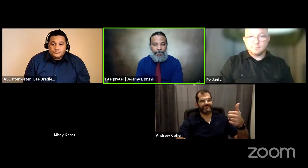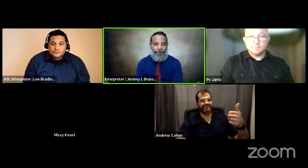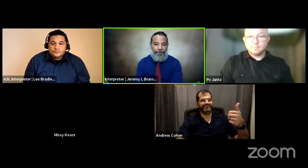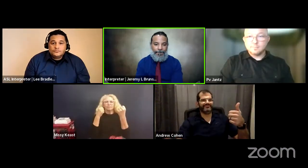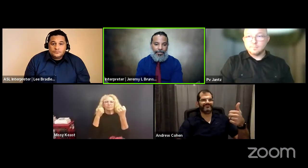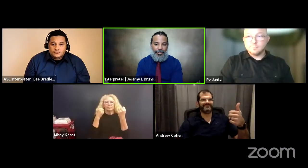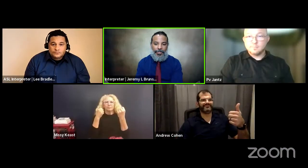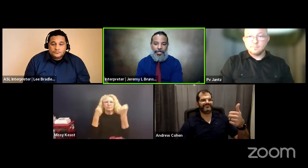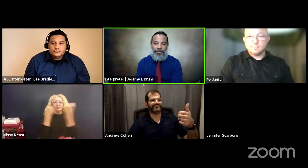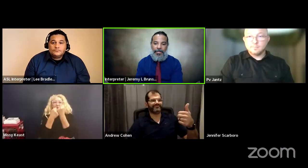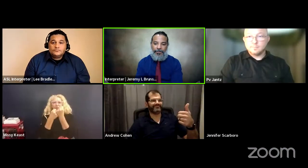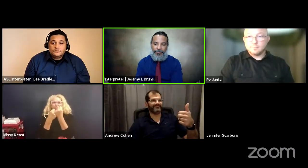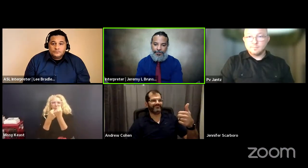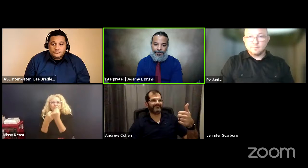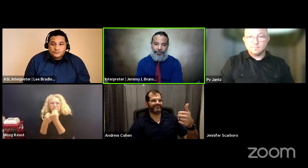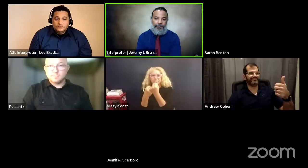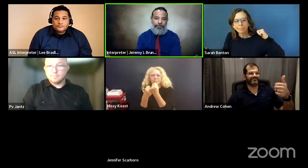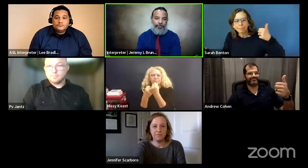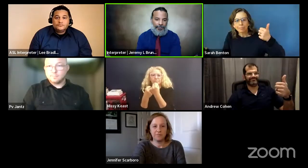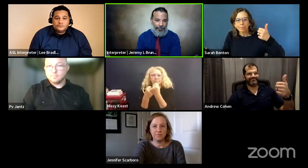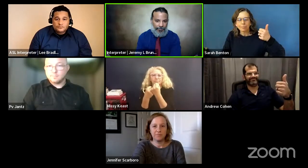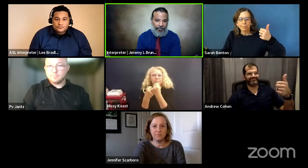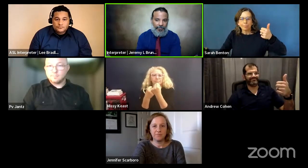favor? Please turn your cameras on.